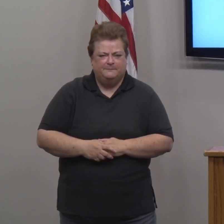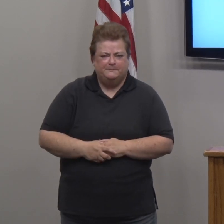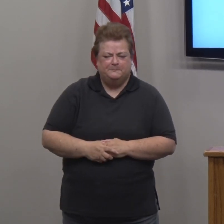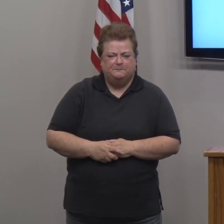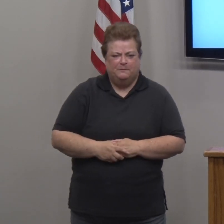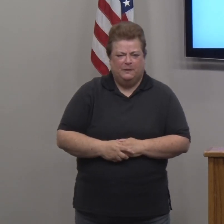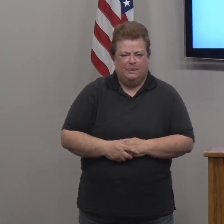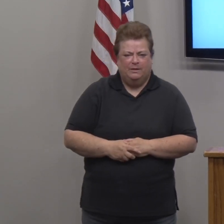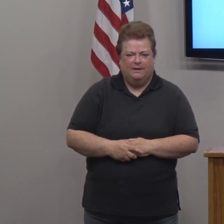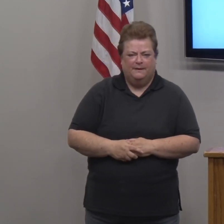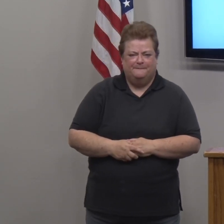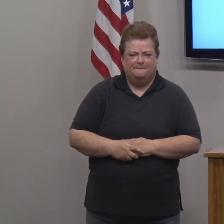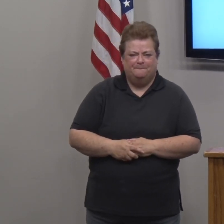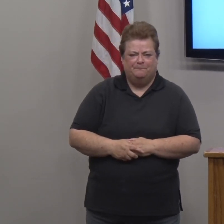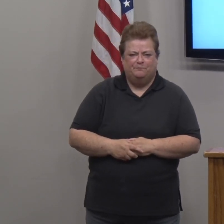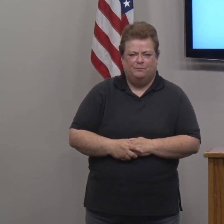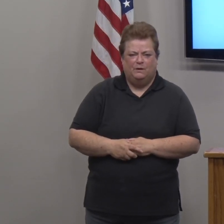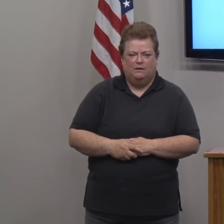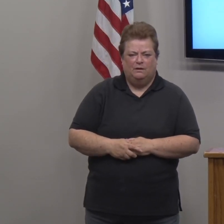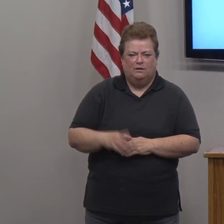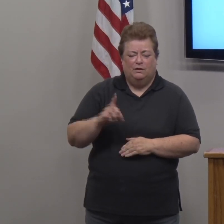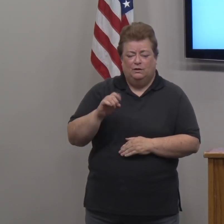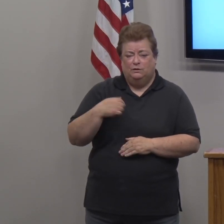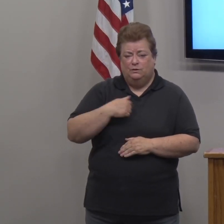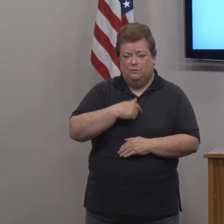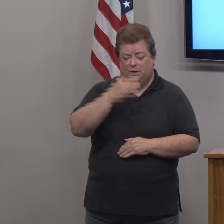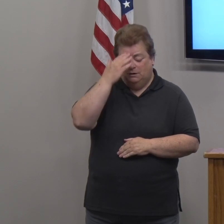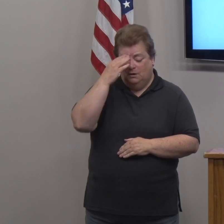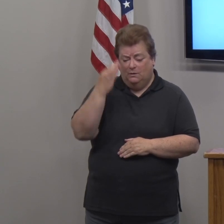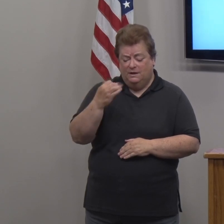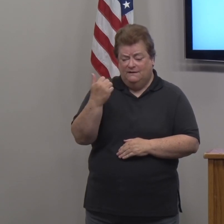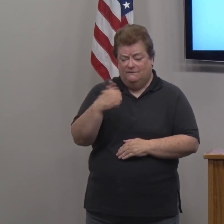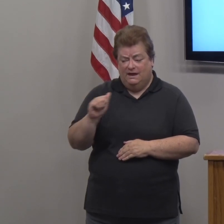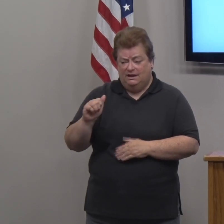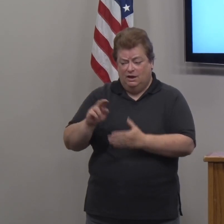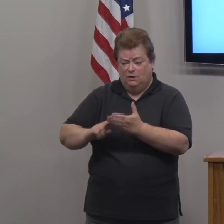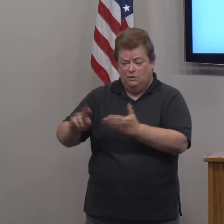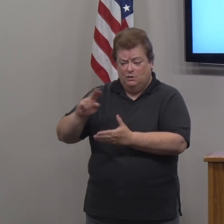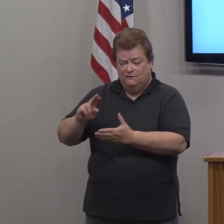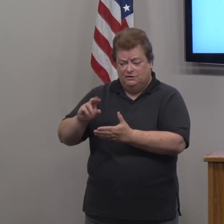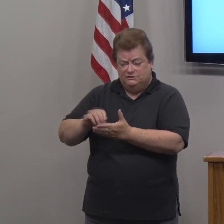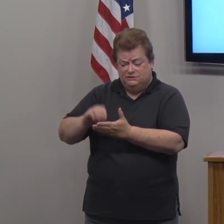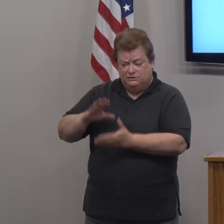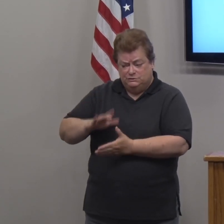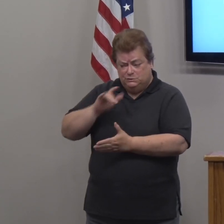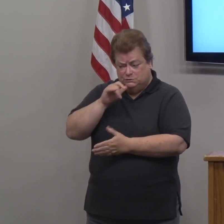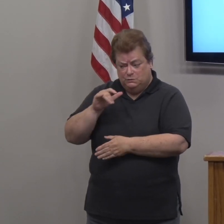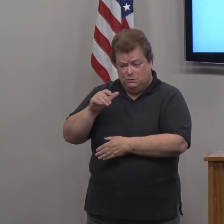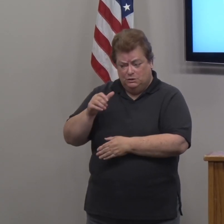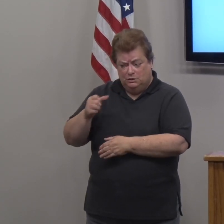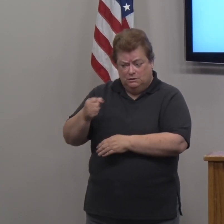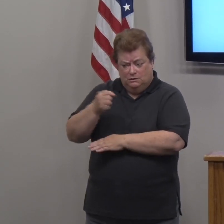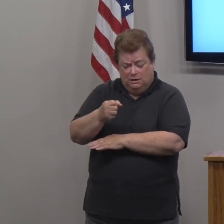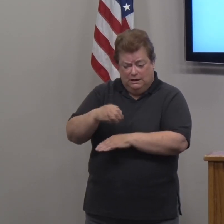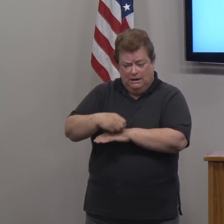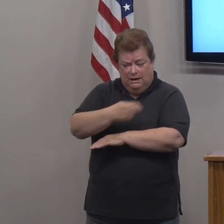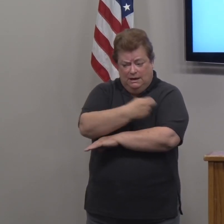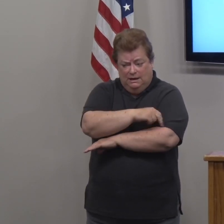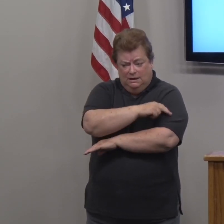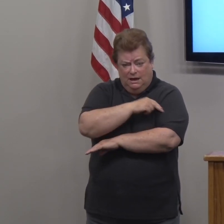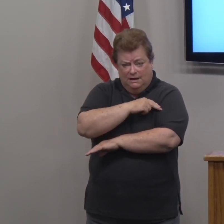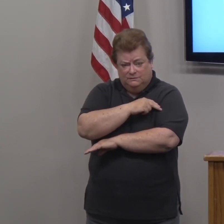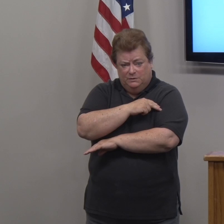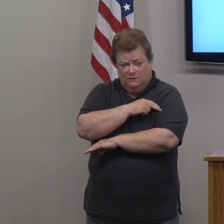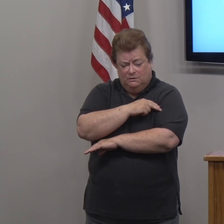Do we know if any of the UNL students were hospitalized, or if anyone in kind of that age